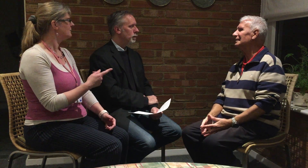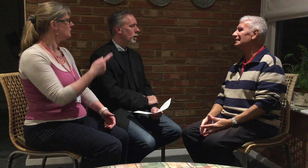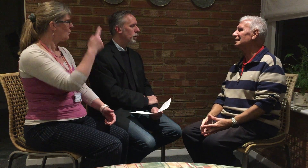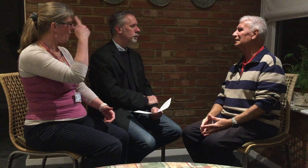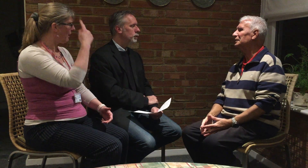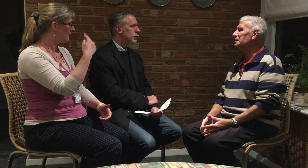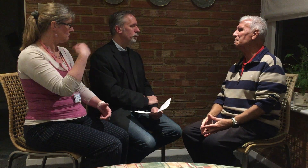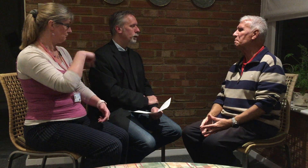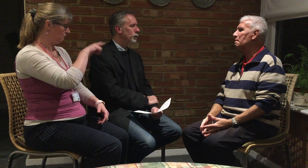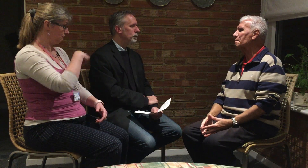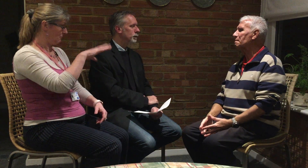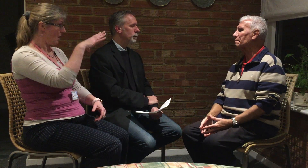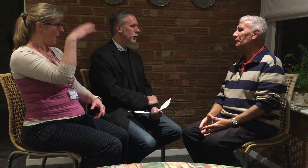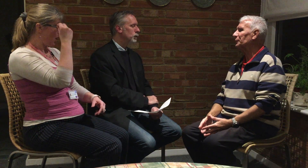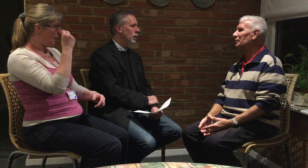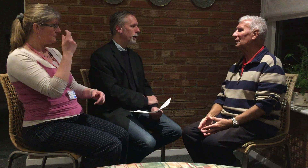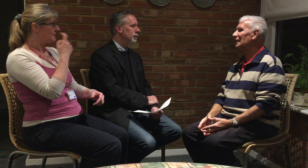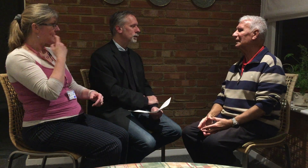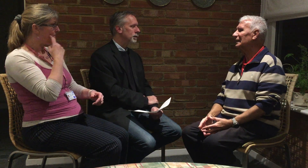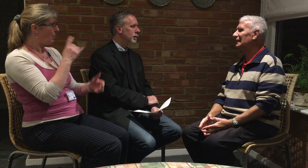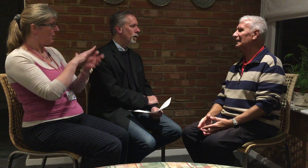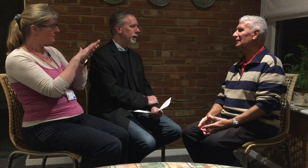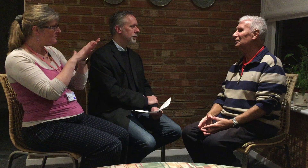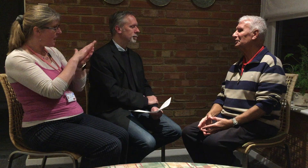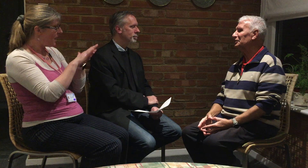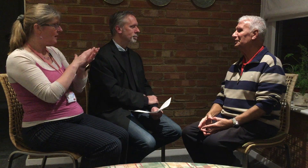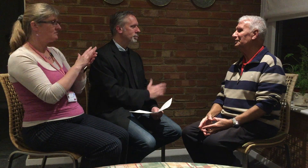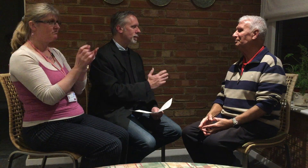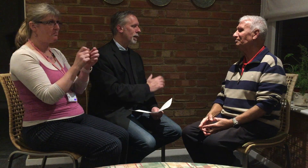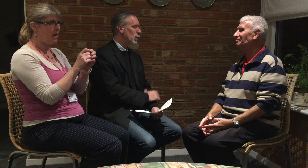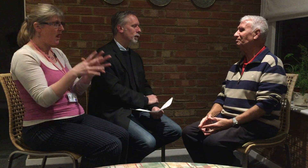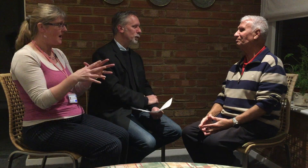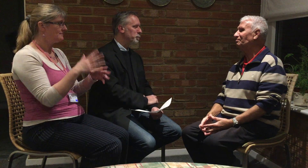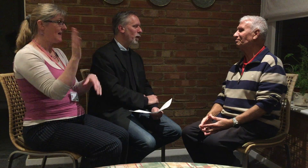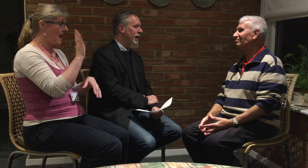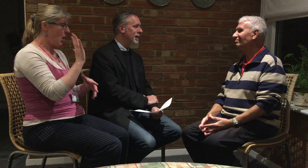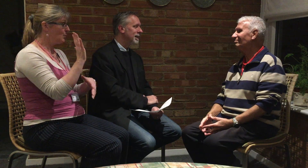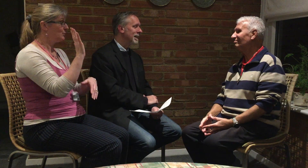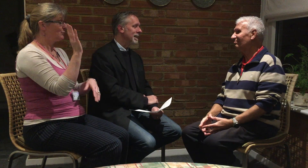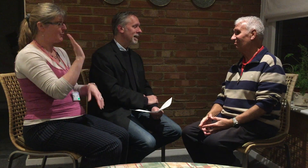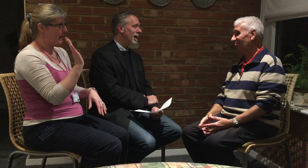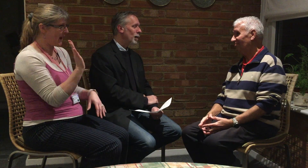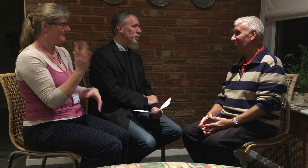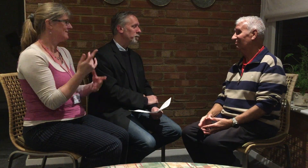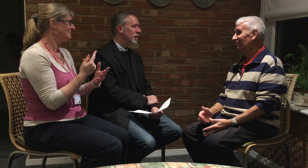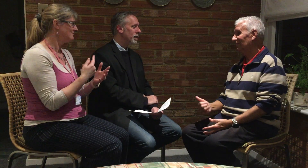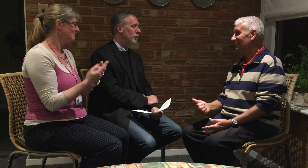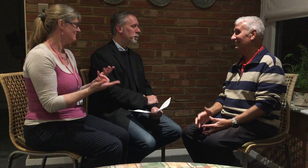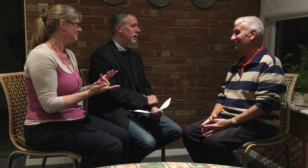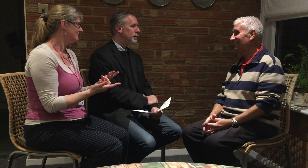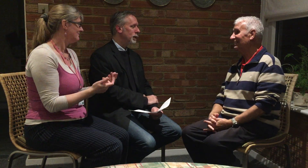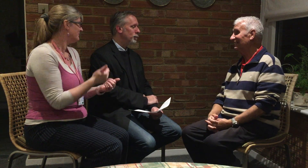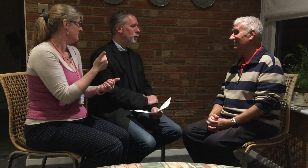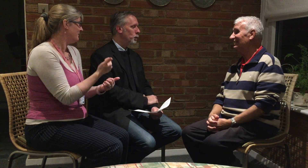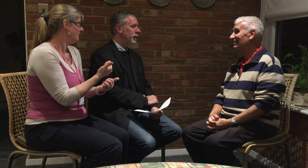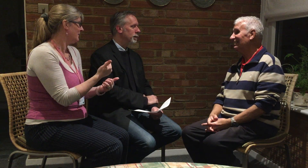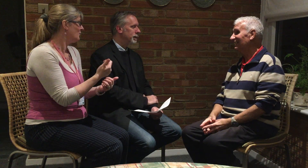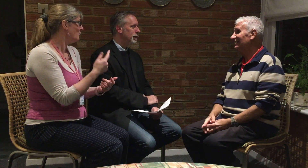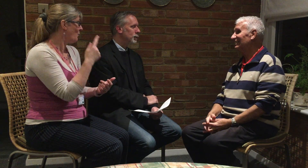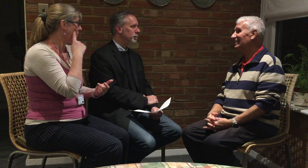could learn just a few simple signs like hello and goodbye? That would be achievable. We could teach